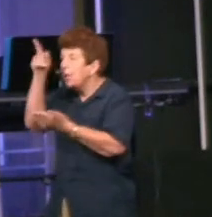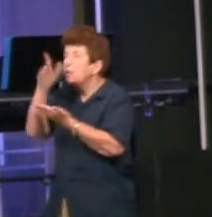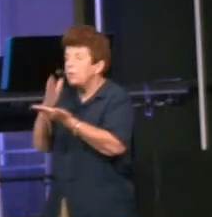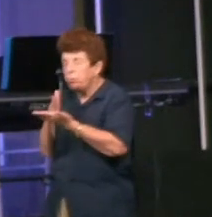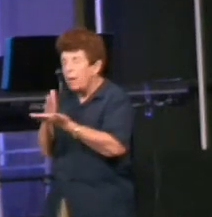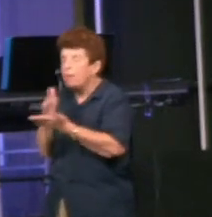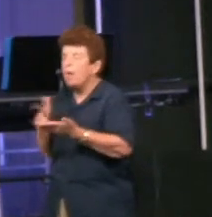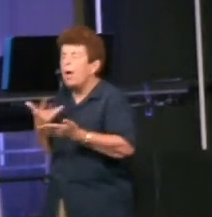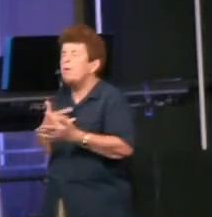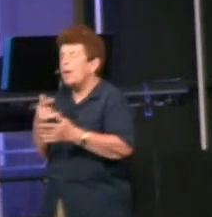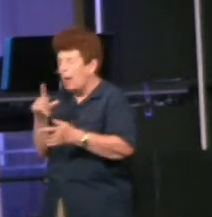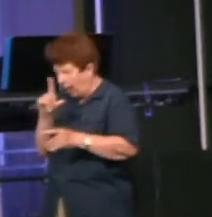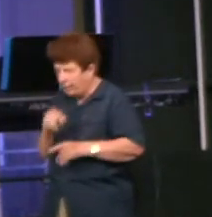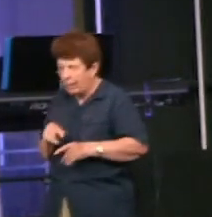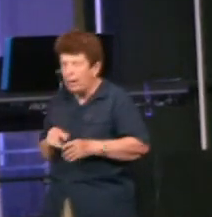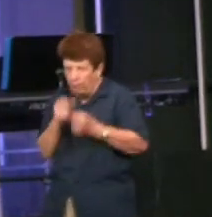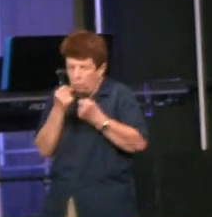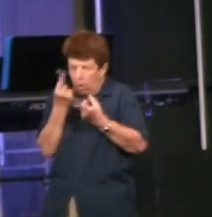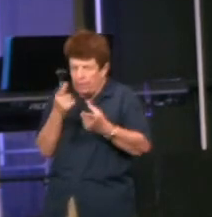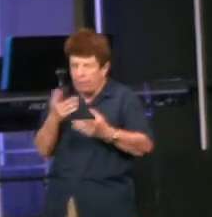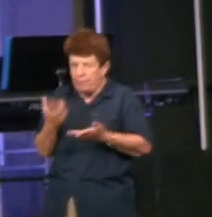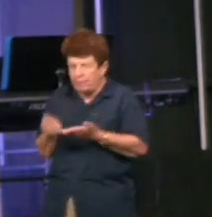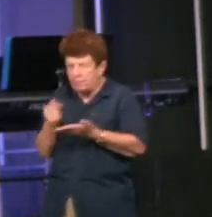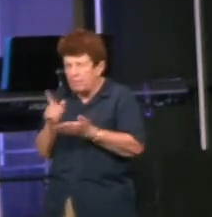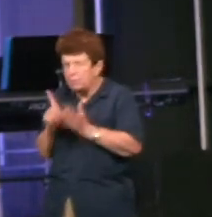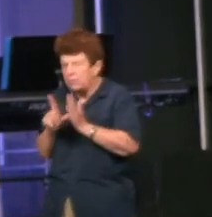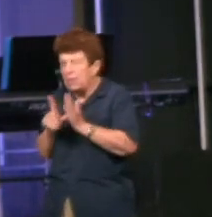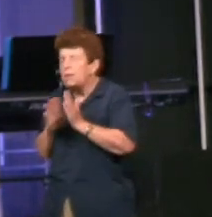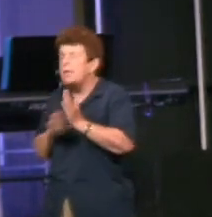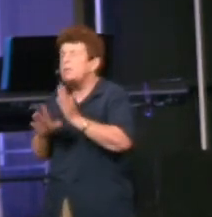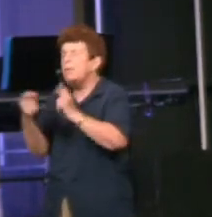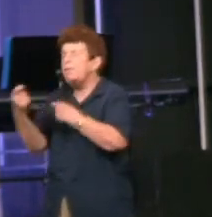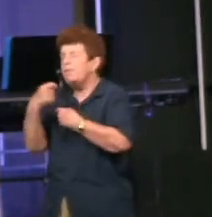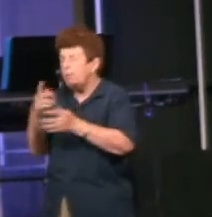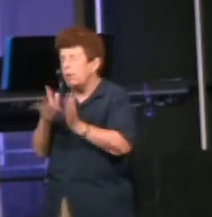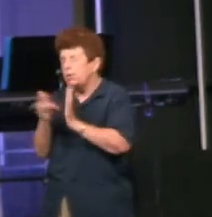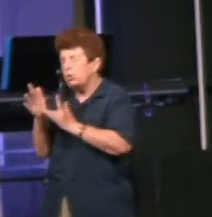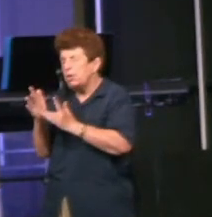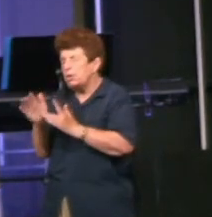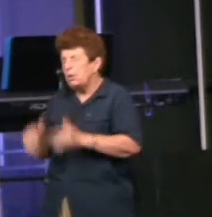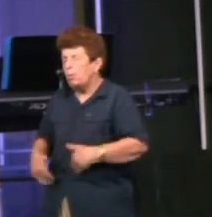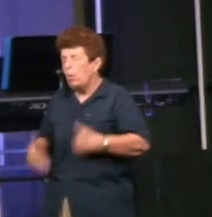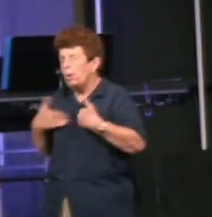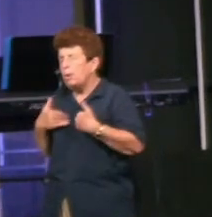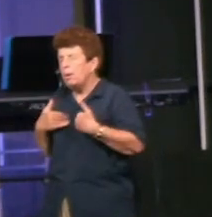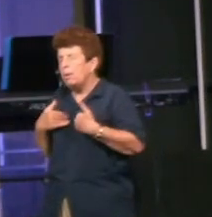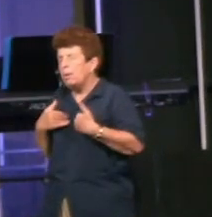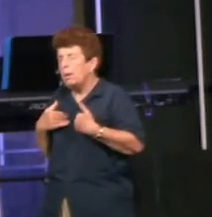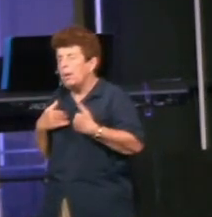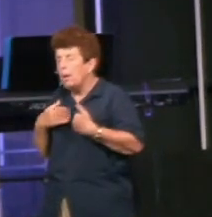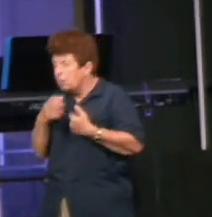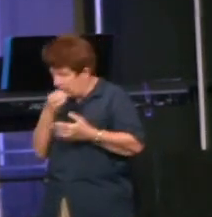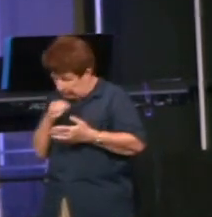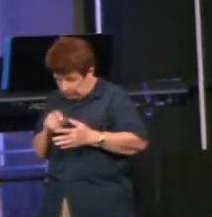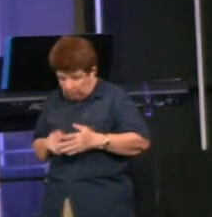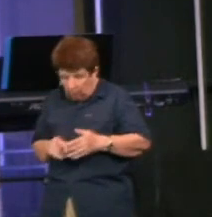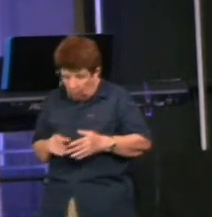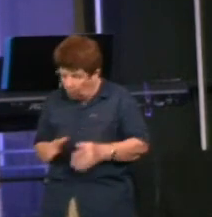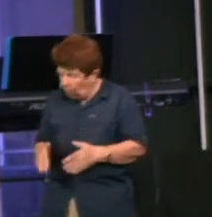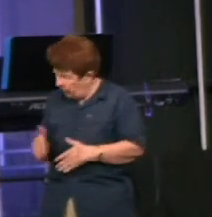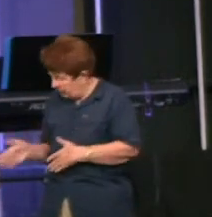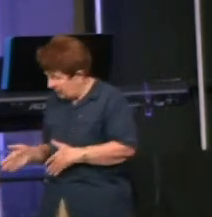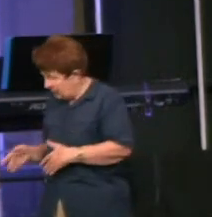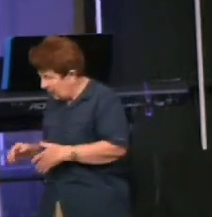sensitive that we go, okay, I've woken up, I've spent some time with Jesus. Oh, it's been a little while. I'm getting